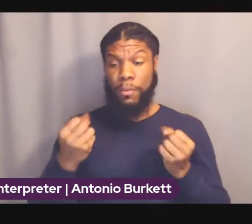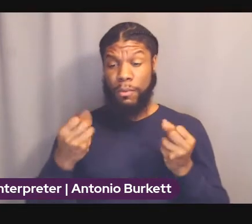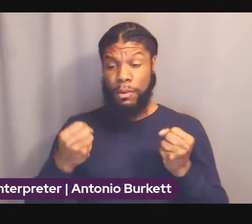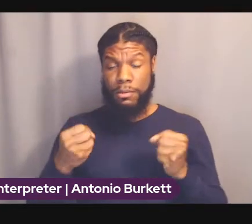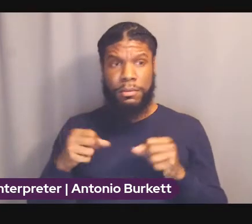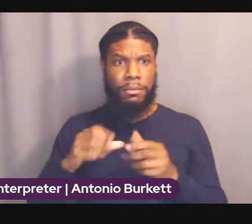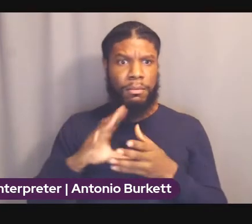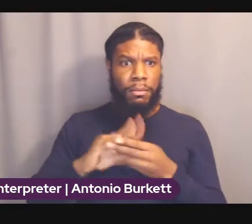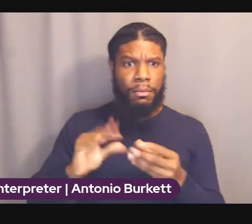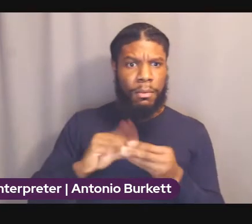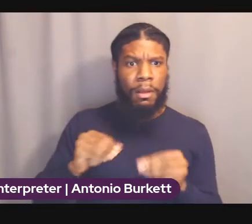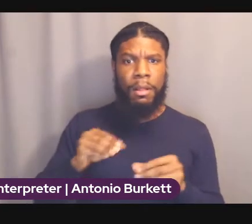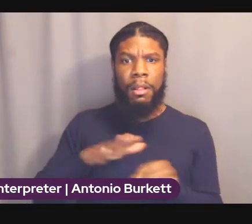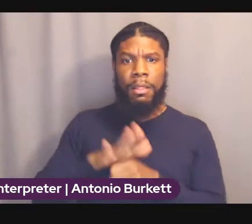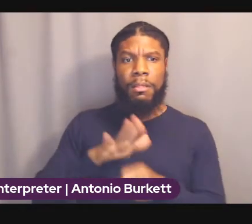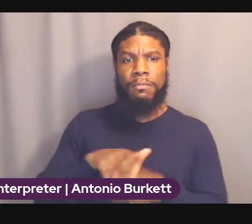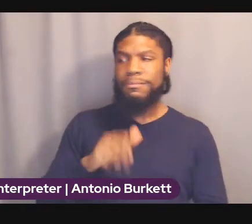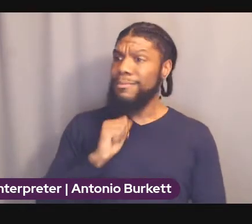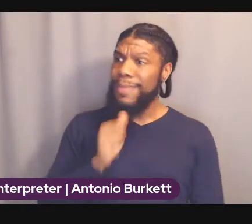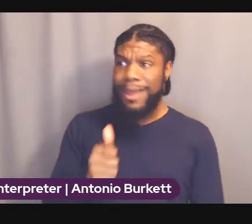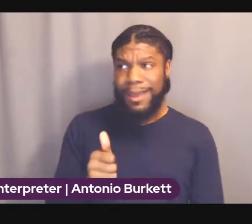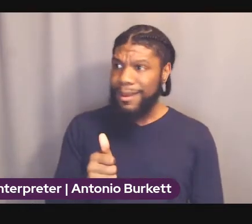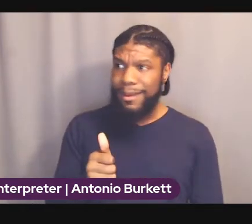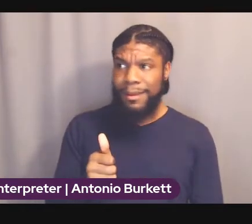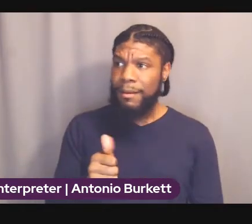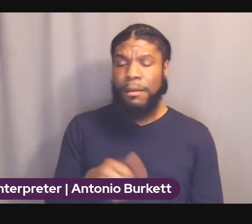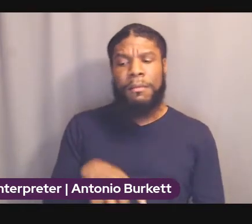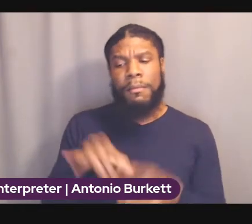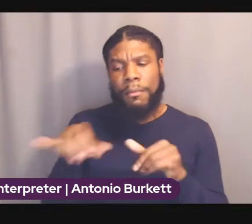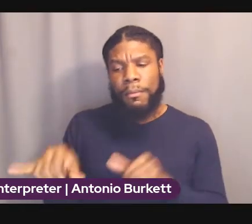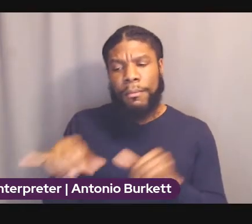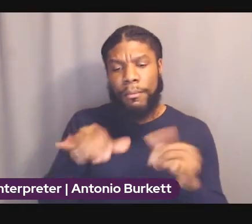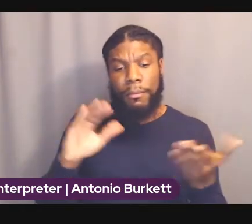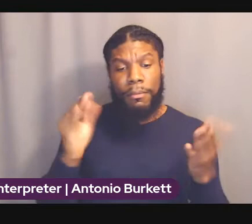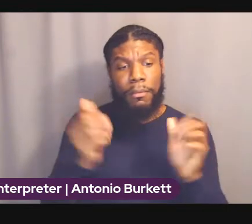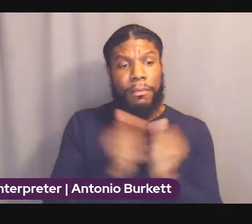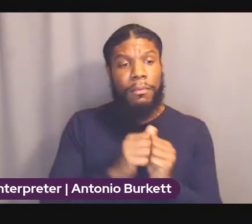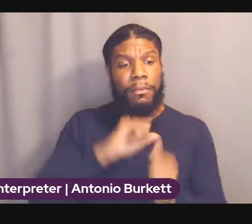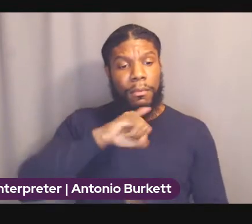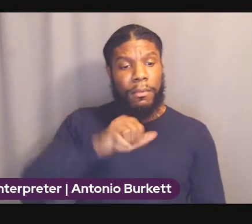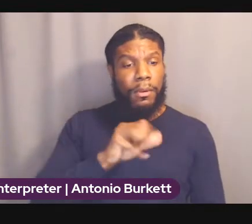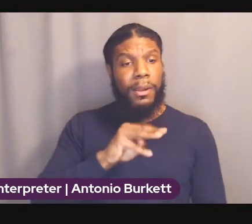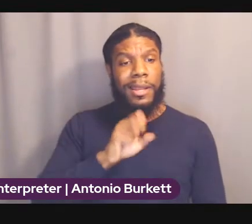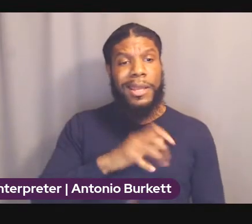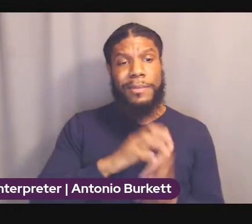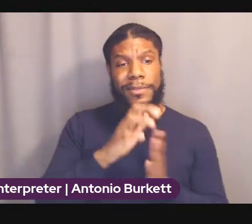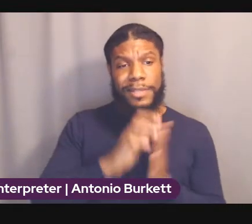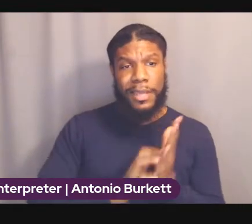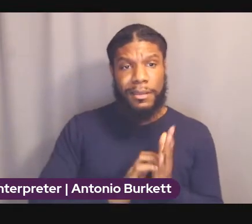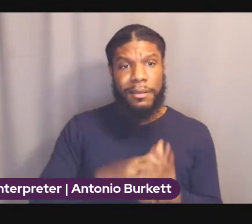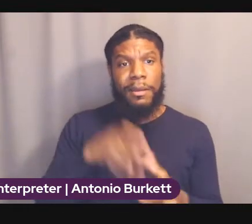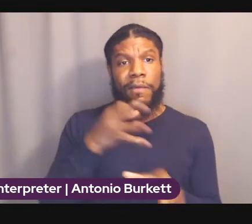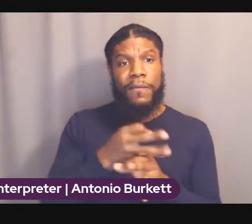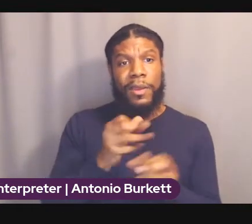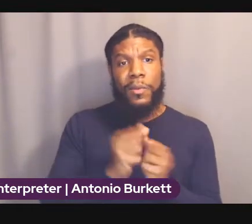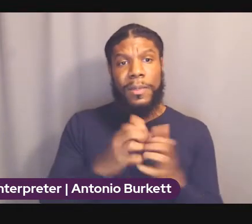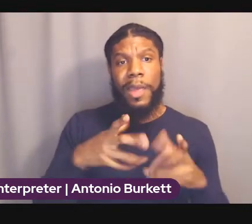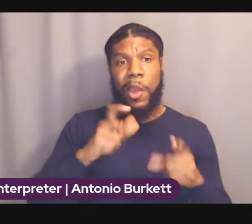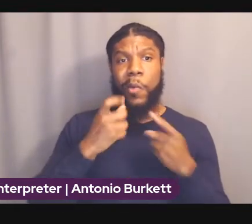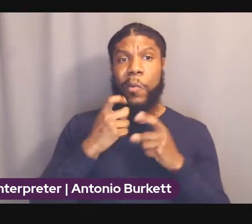It's similar to that James text that talks about faith without work, talks about the person who says, "Are you